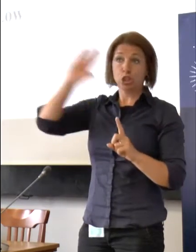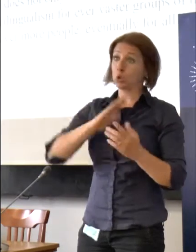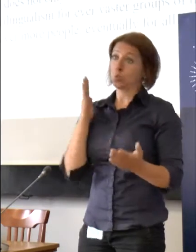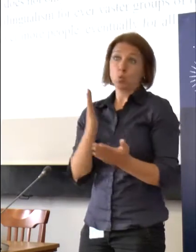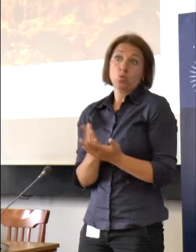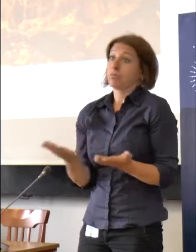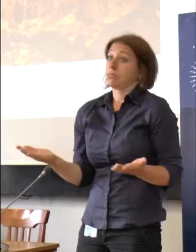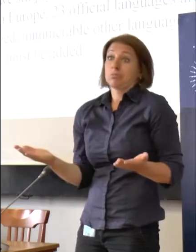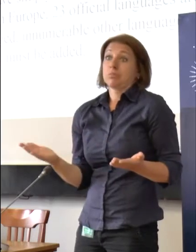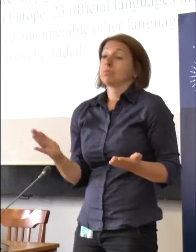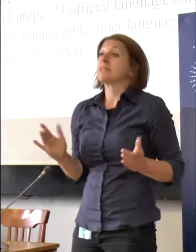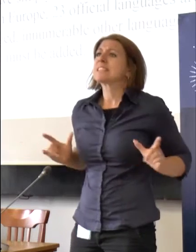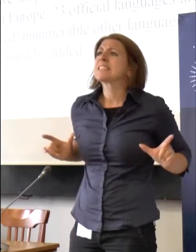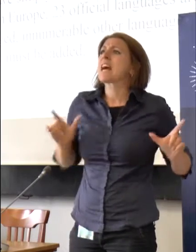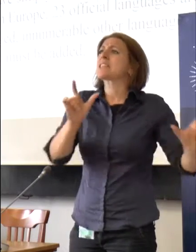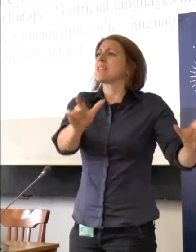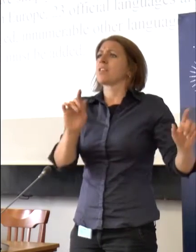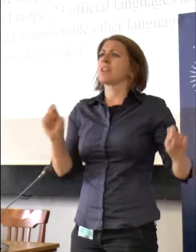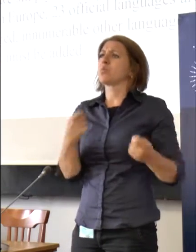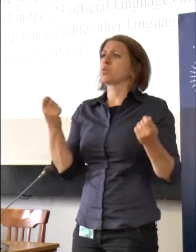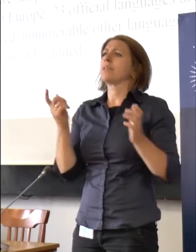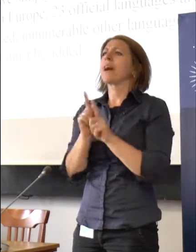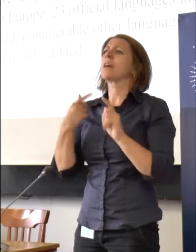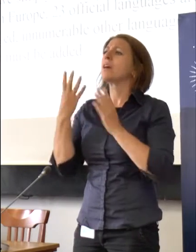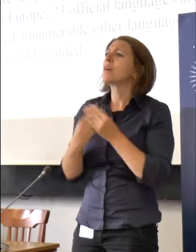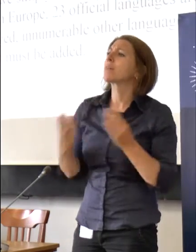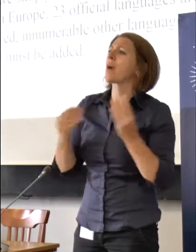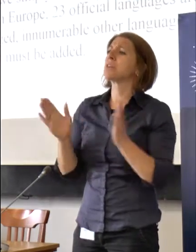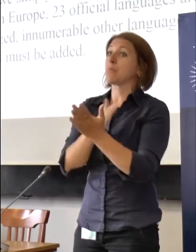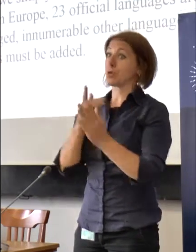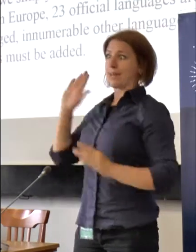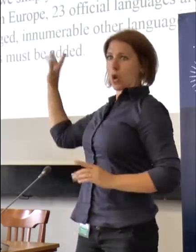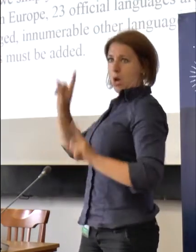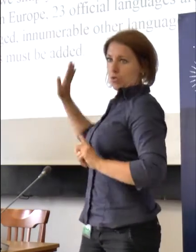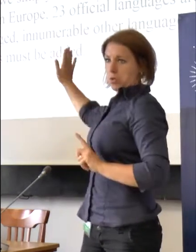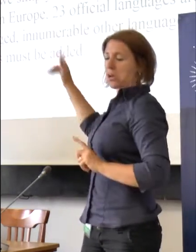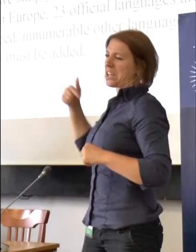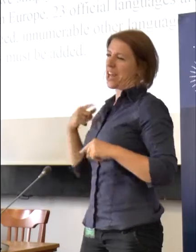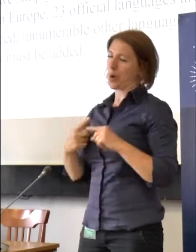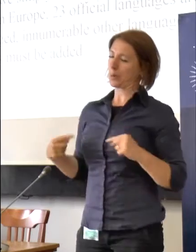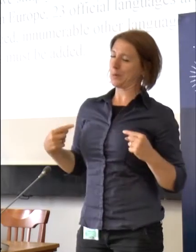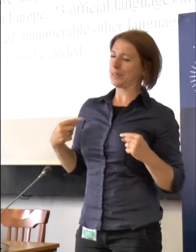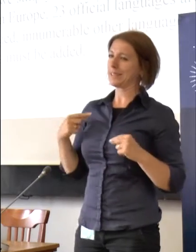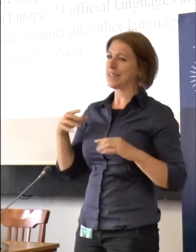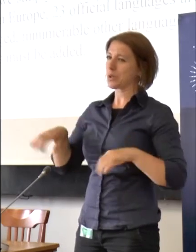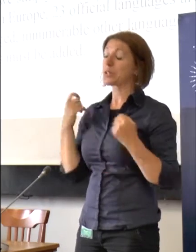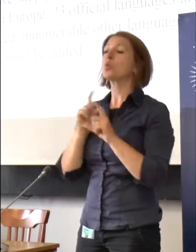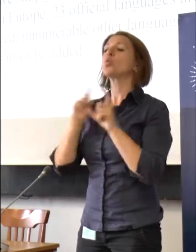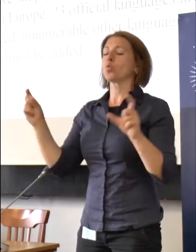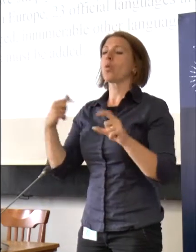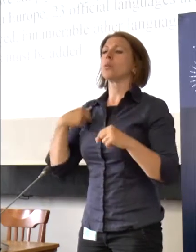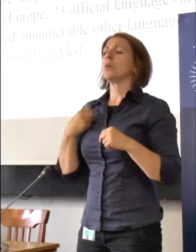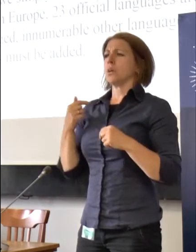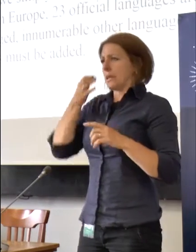exactly what I'm opposing to, because the president of my country, Mr. Gauck, he